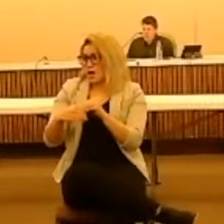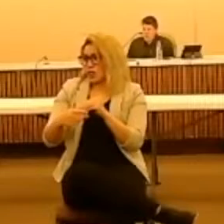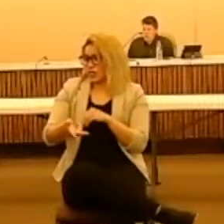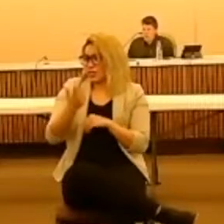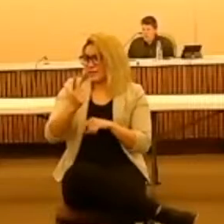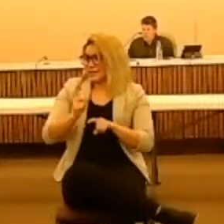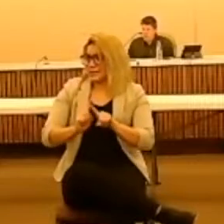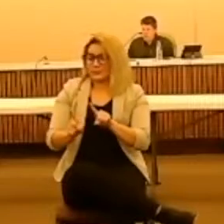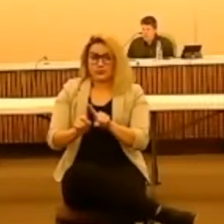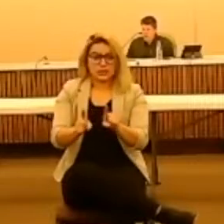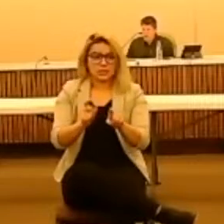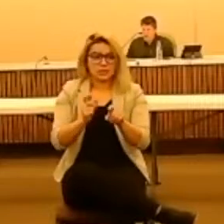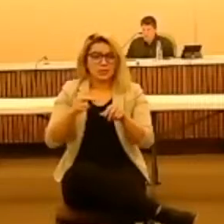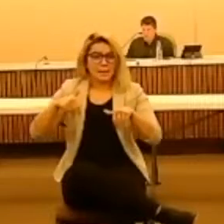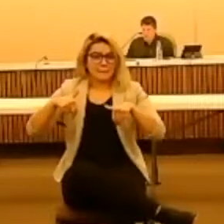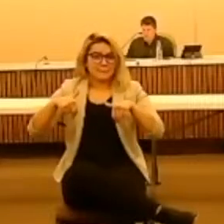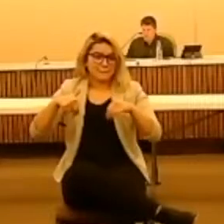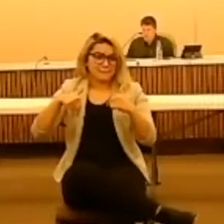road along